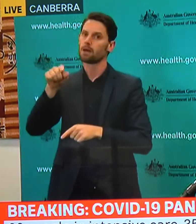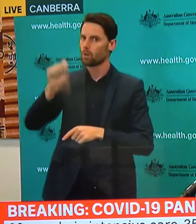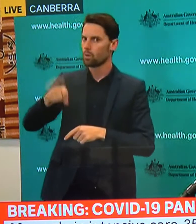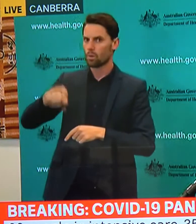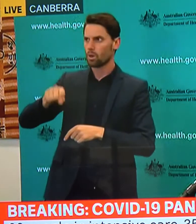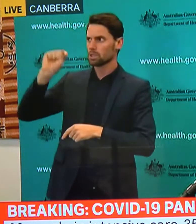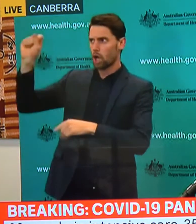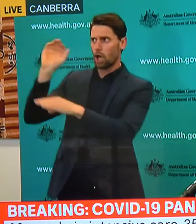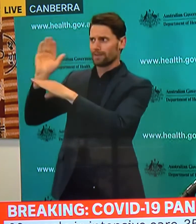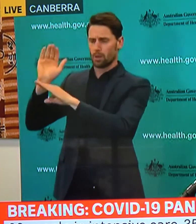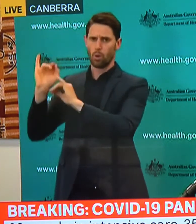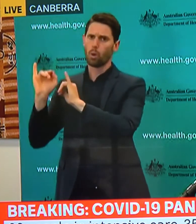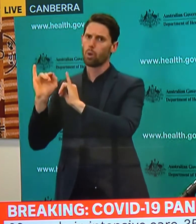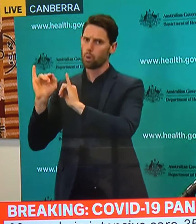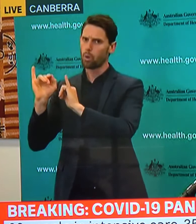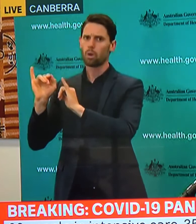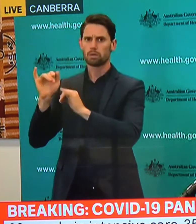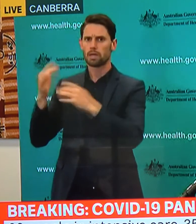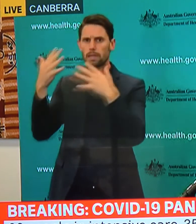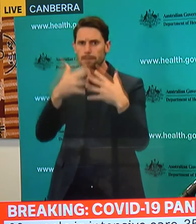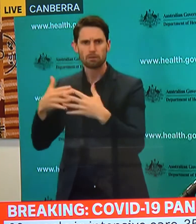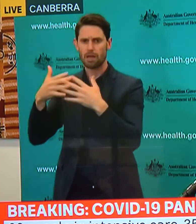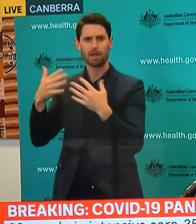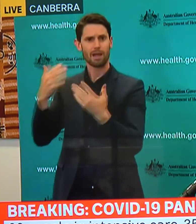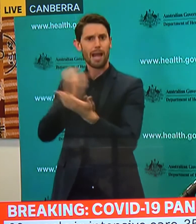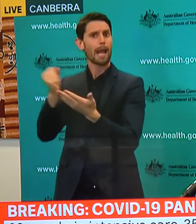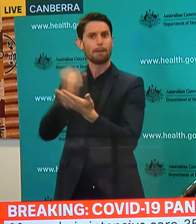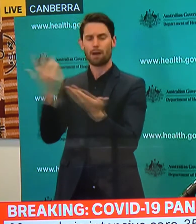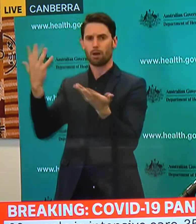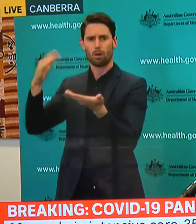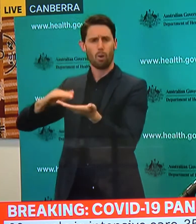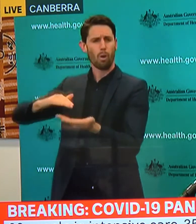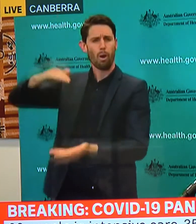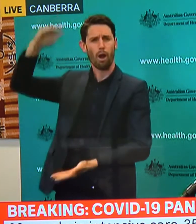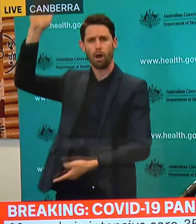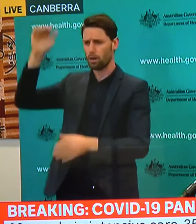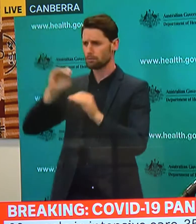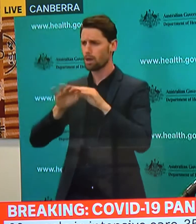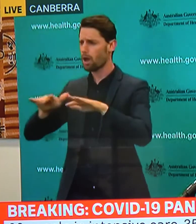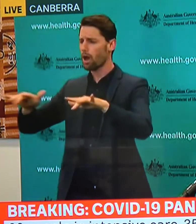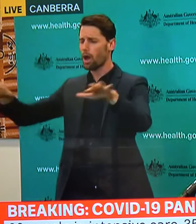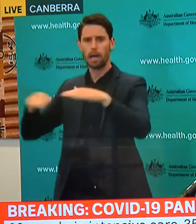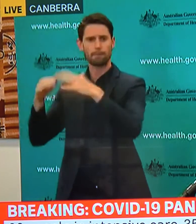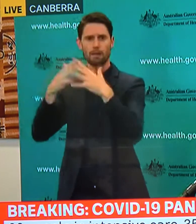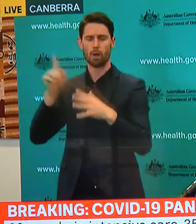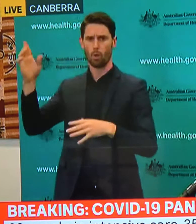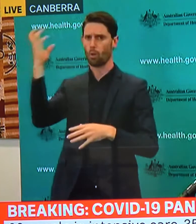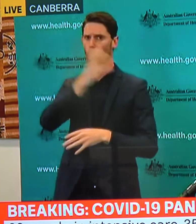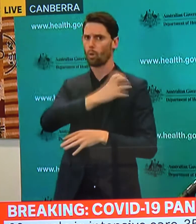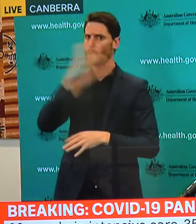tragic scenes we're seeing in many parts of the US now in terms of the sheer numbers of cases that they're dealing